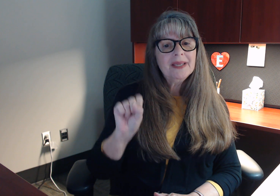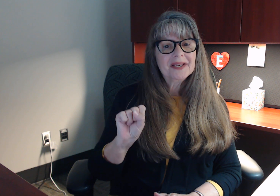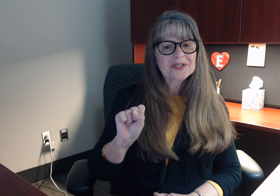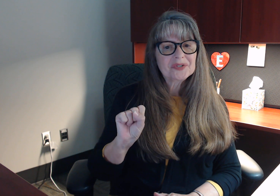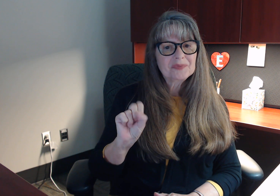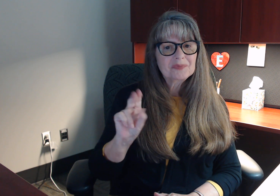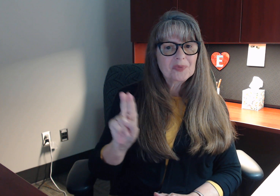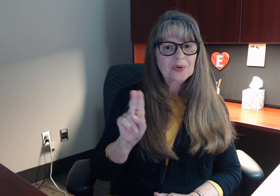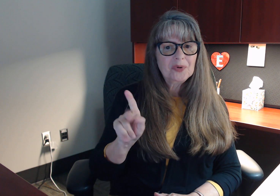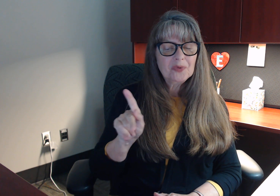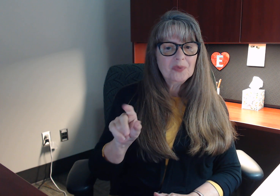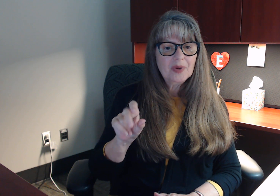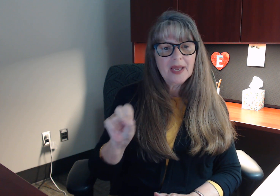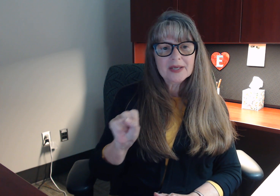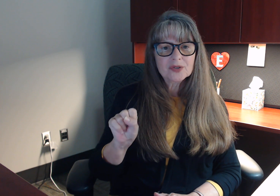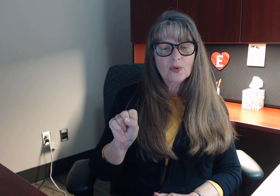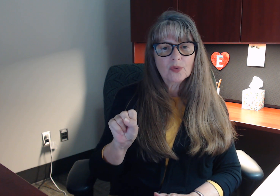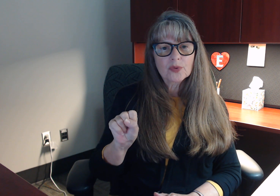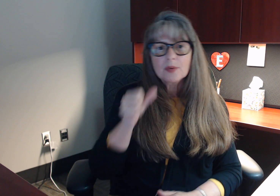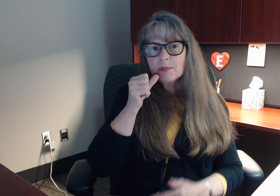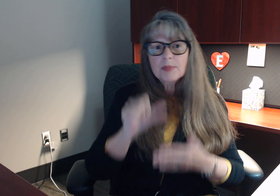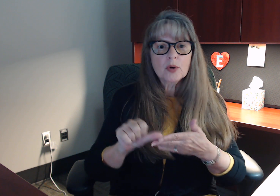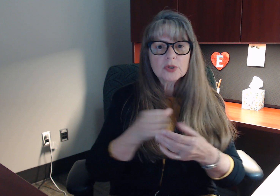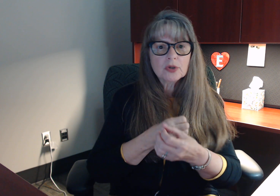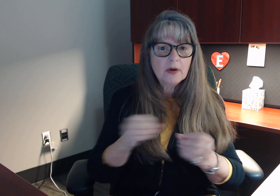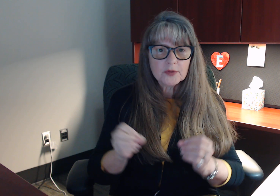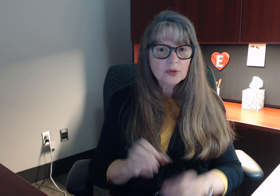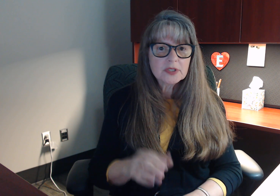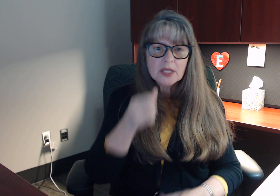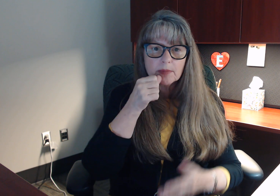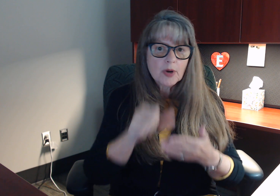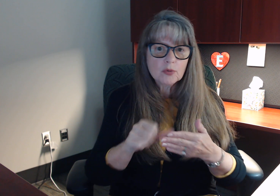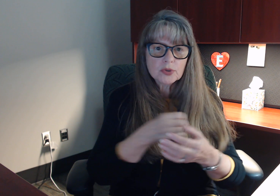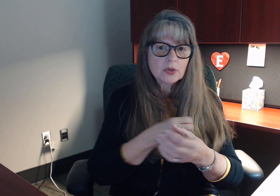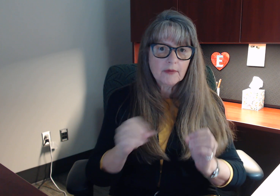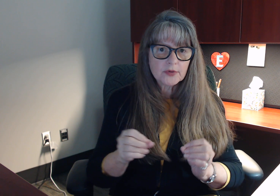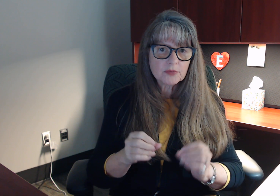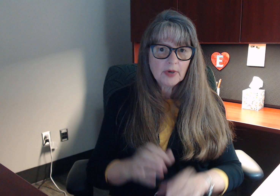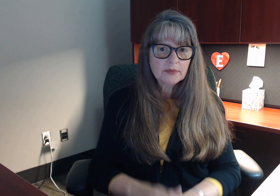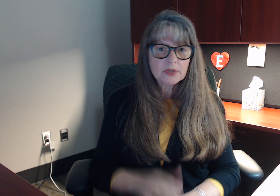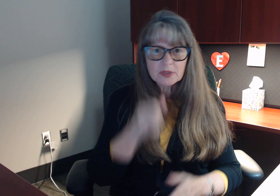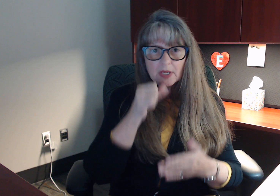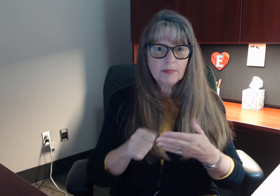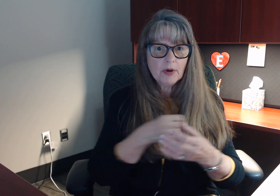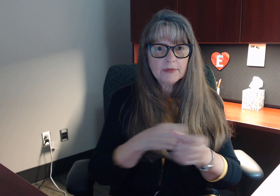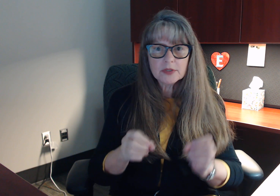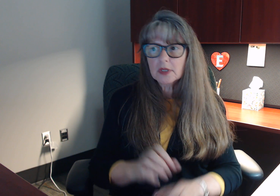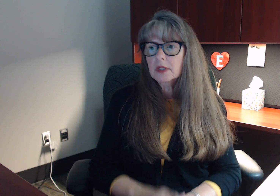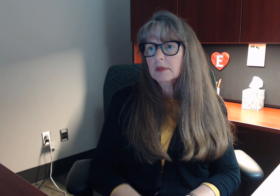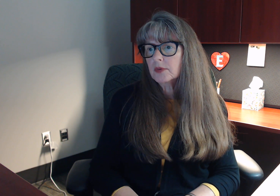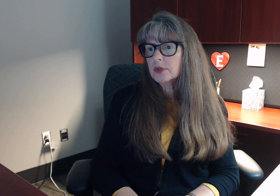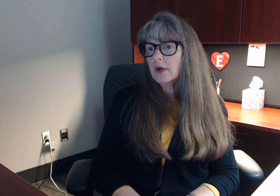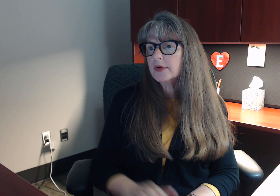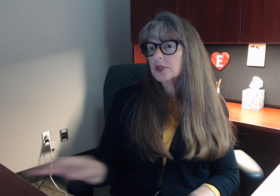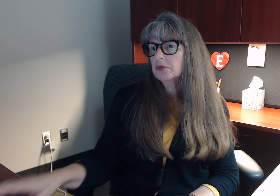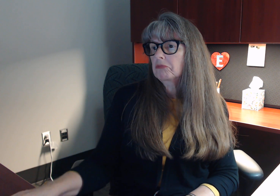USPS, or US, or the post office. You could say the post office, right? The stamp office, post office.